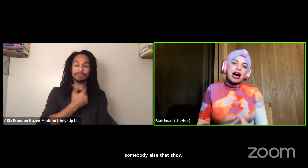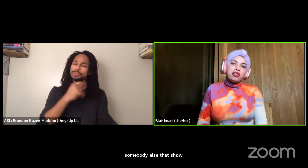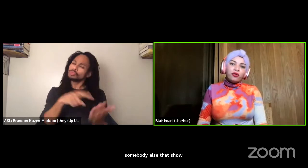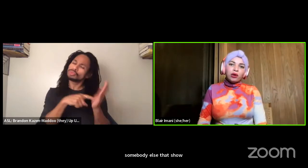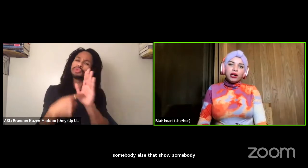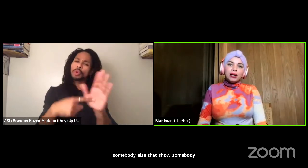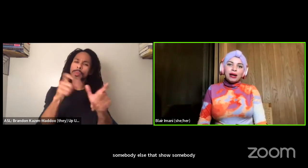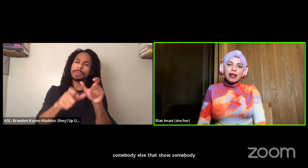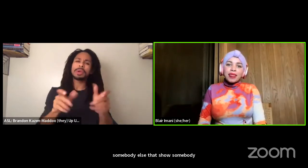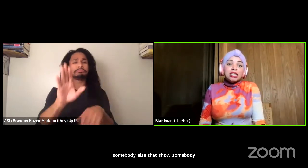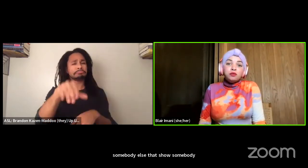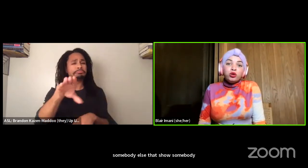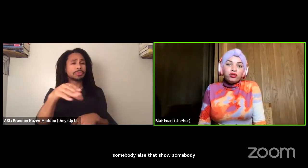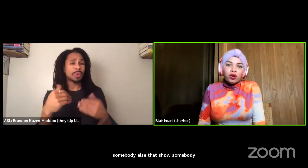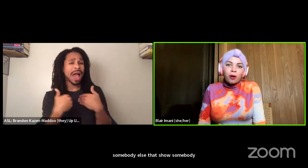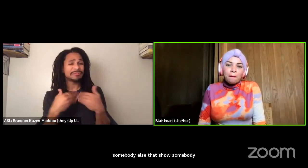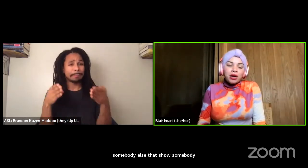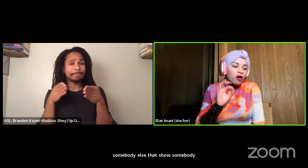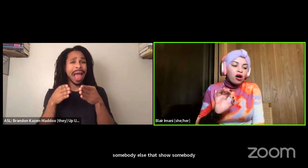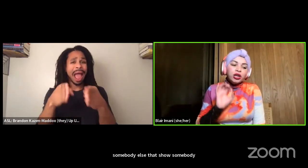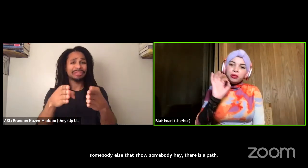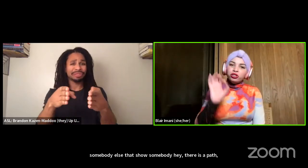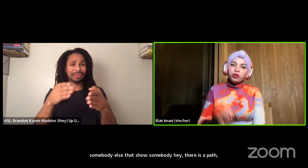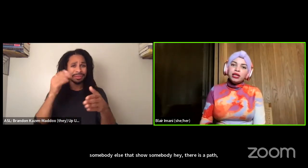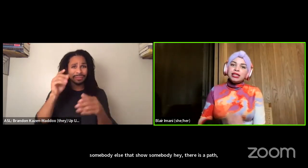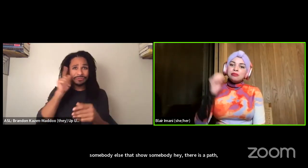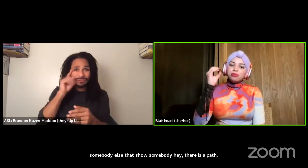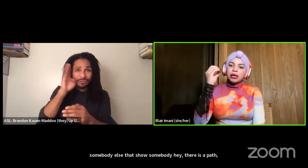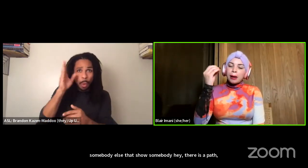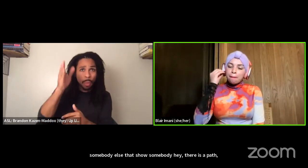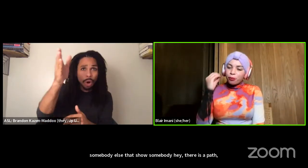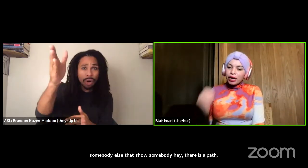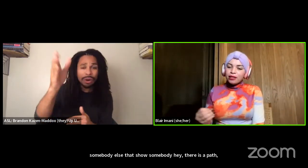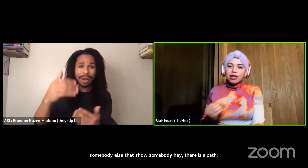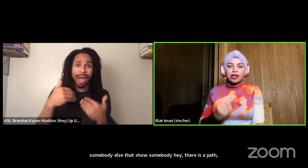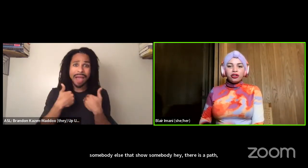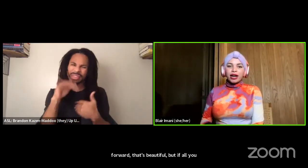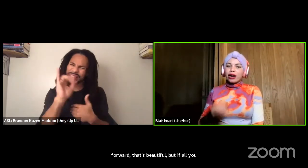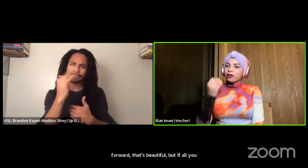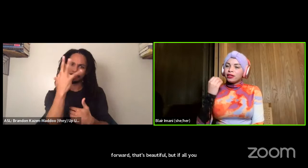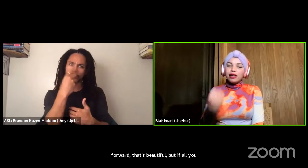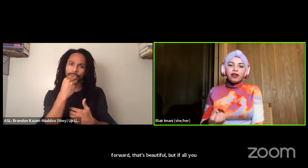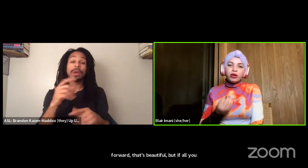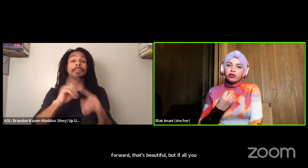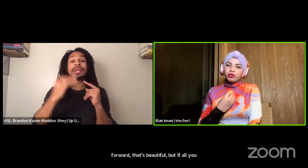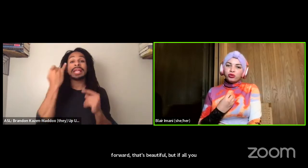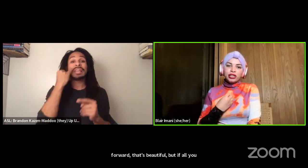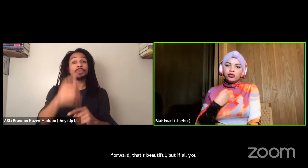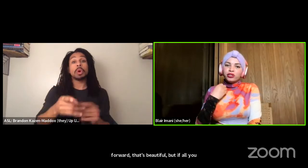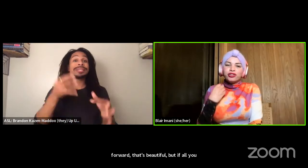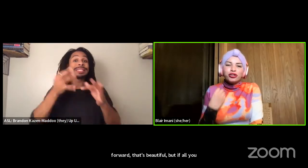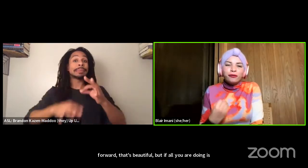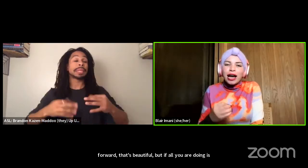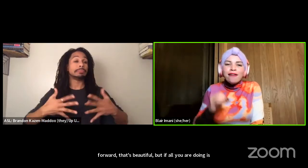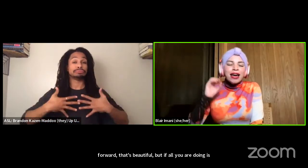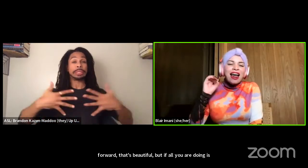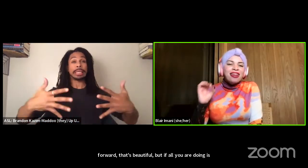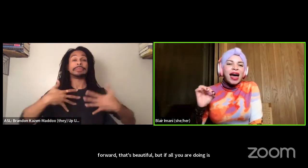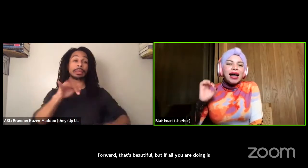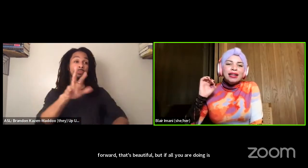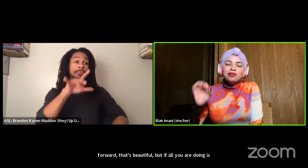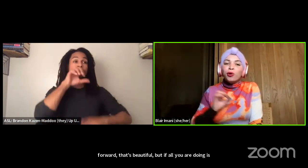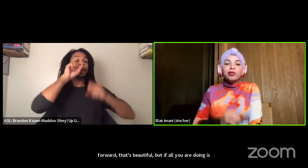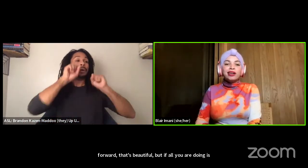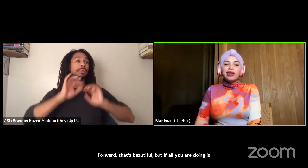there is a path forward, that's beautiful. But if all you are doing is simply breathing in your air, living with those resources,